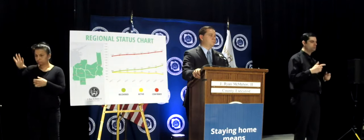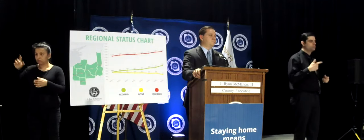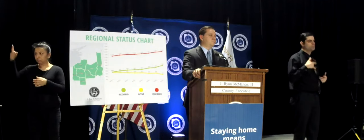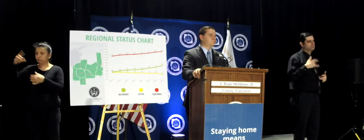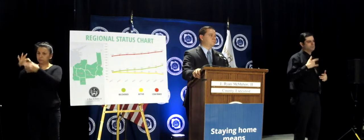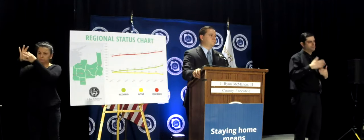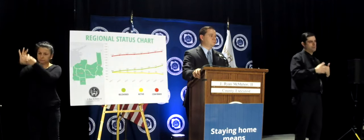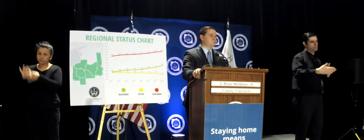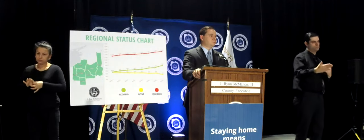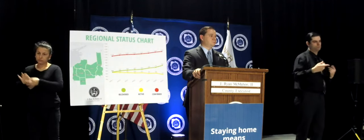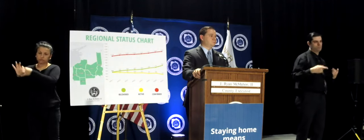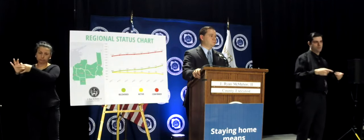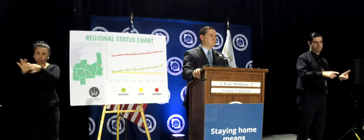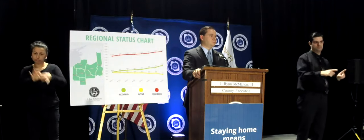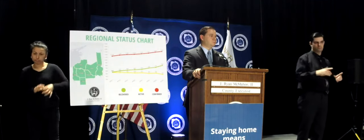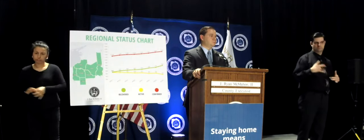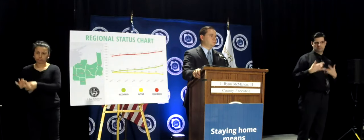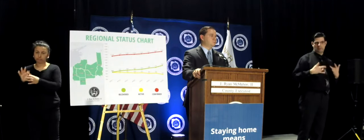partnership.